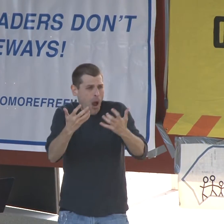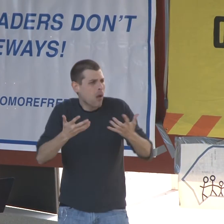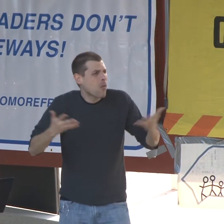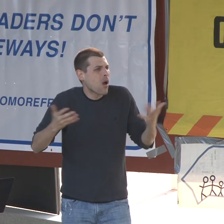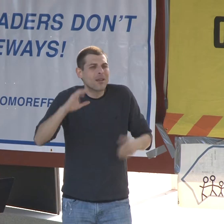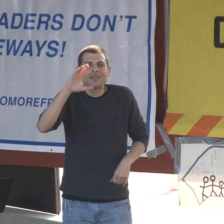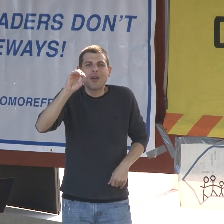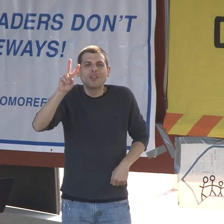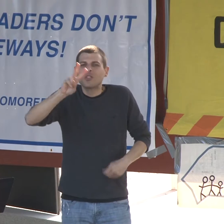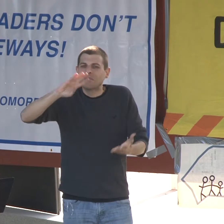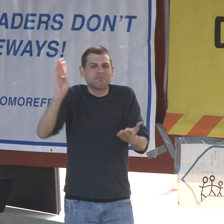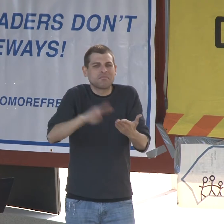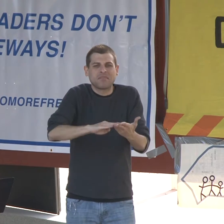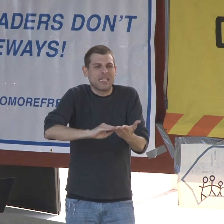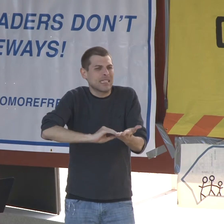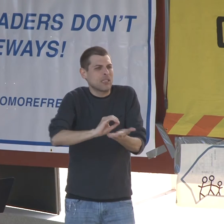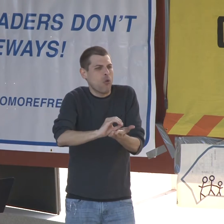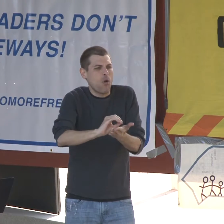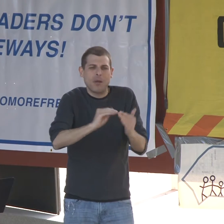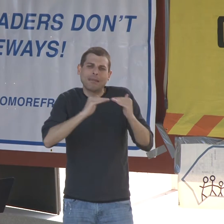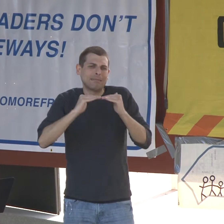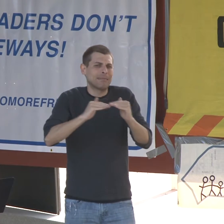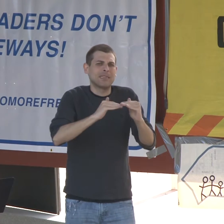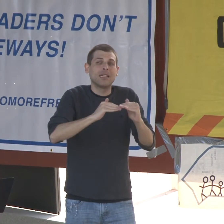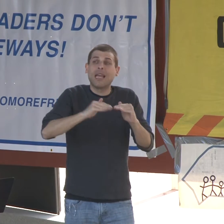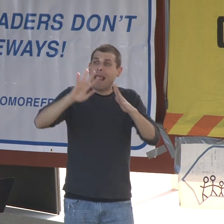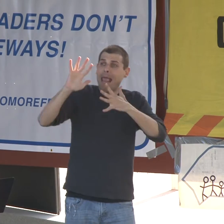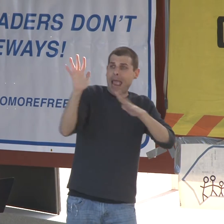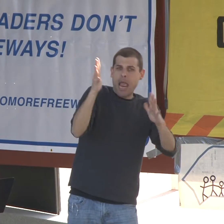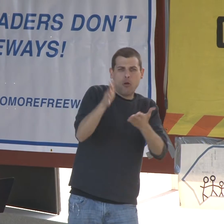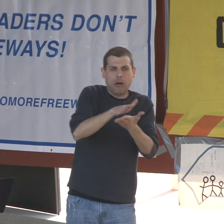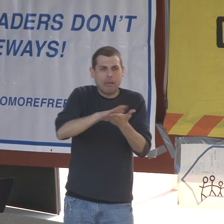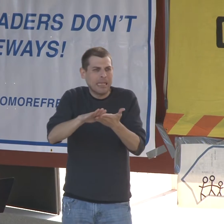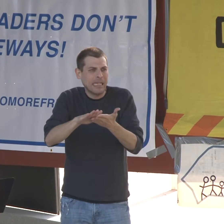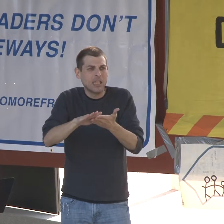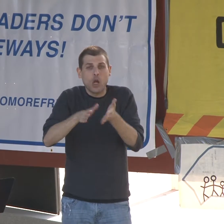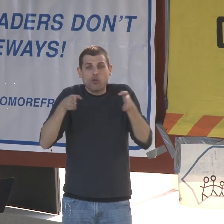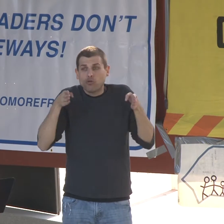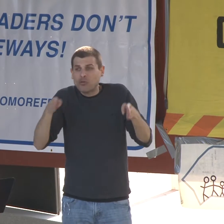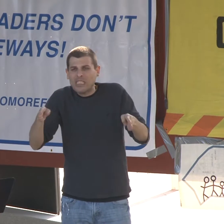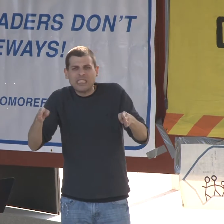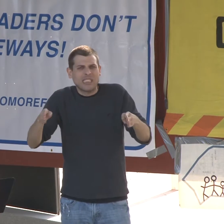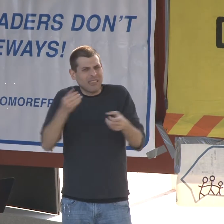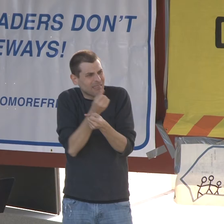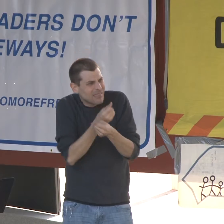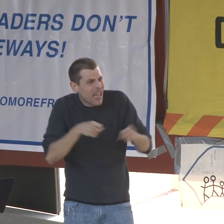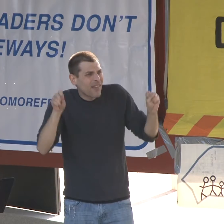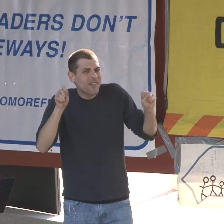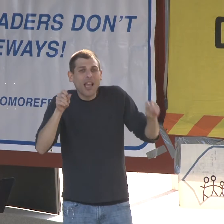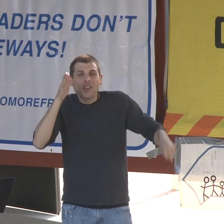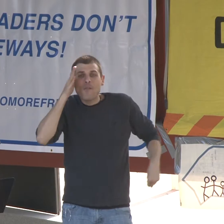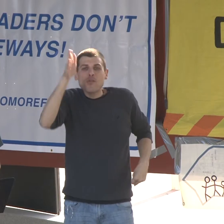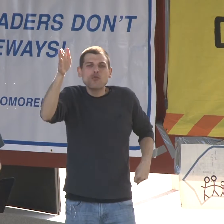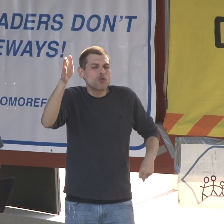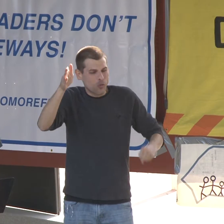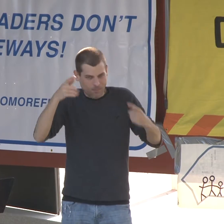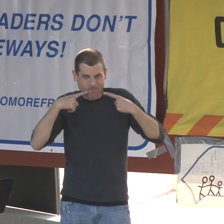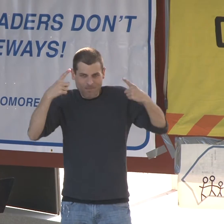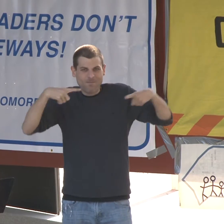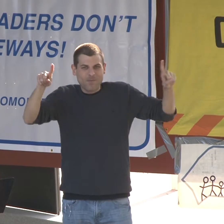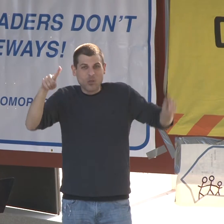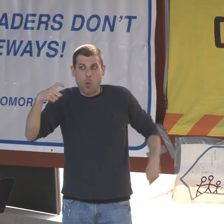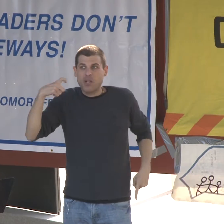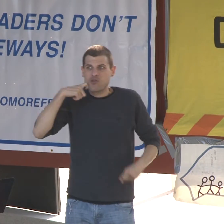commitment to a just transition, our commitment to cleaner air, our commitment to safer streets, and a brighter future. And we're here to celebrate our lawsuit in which we filed this